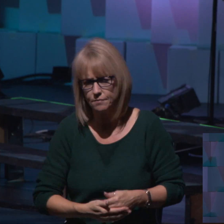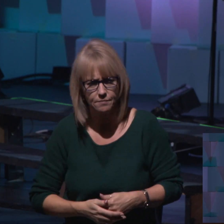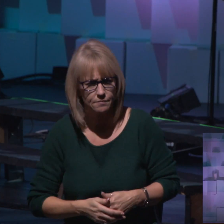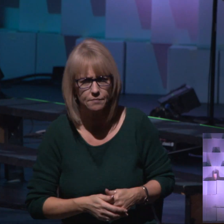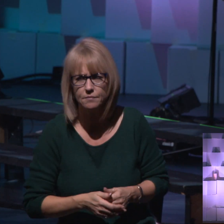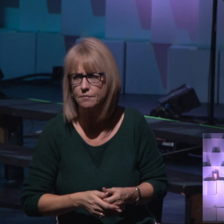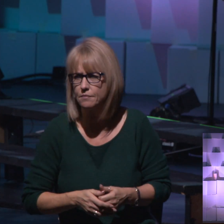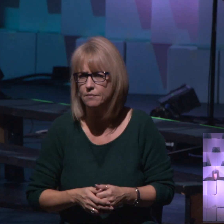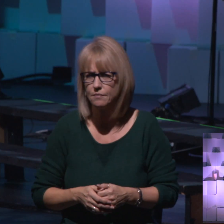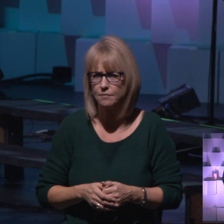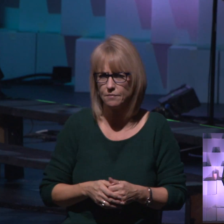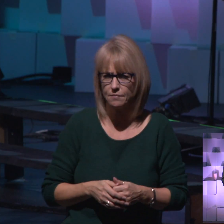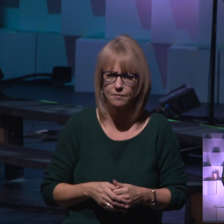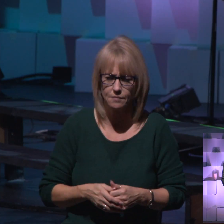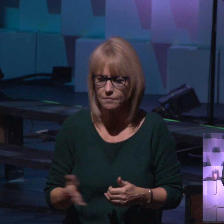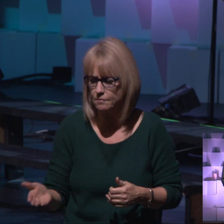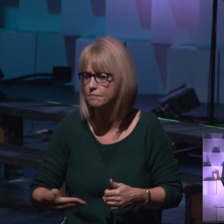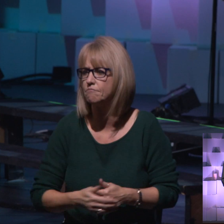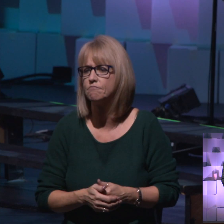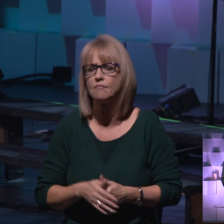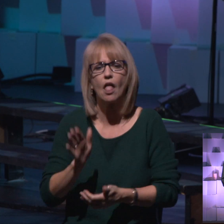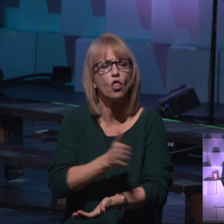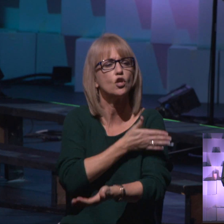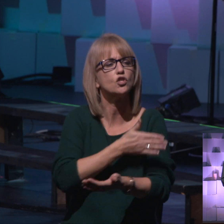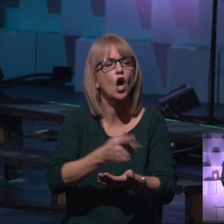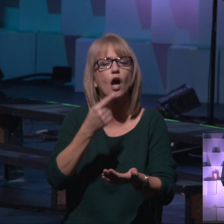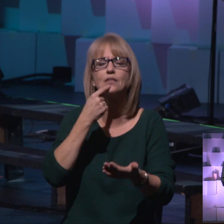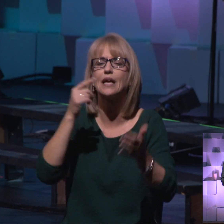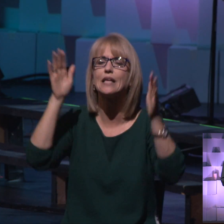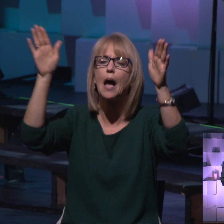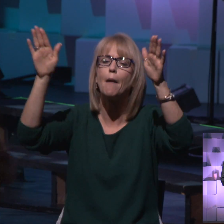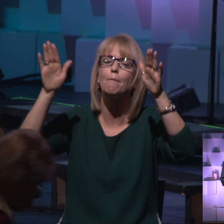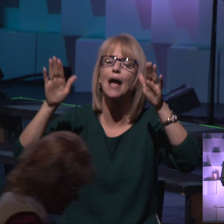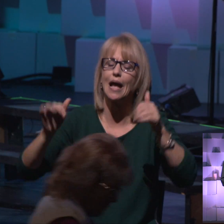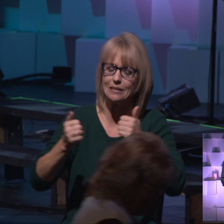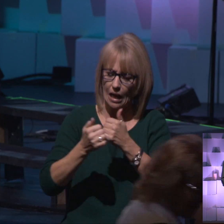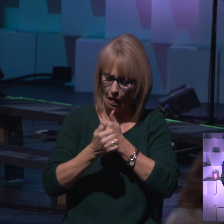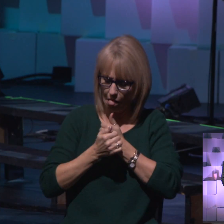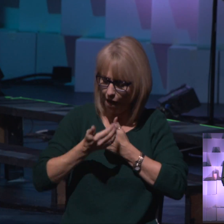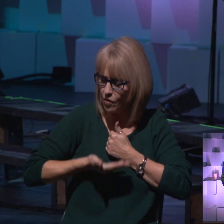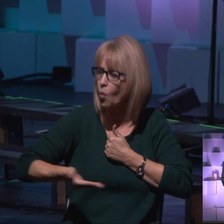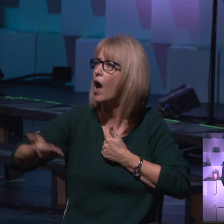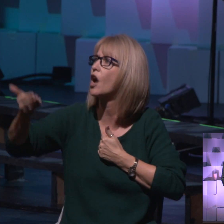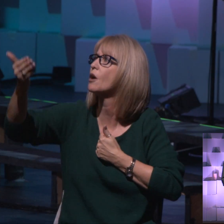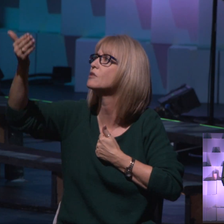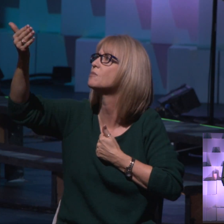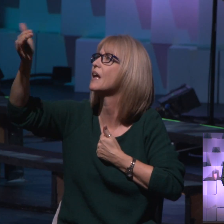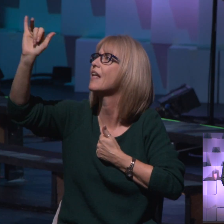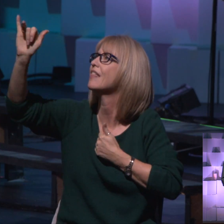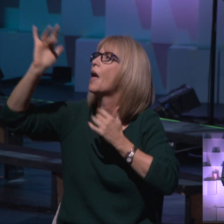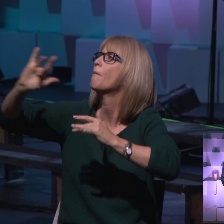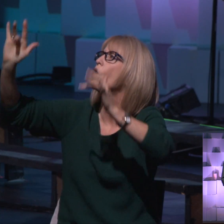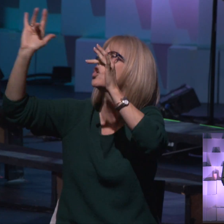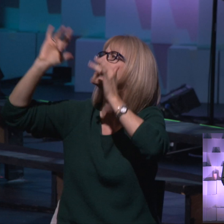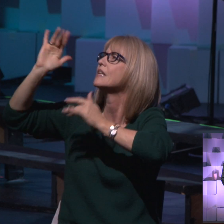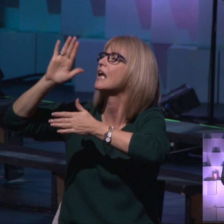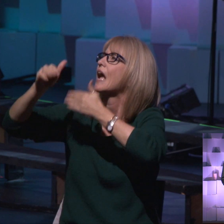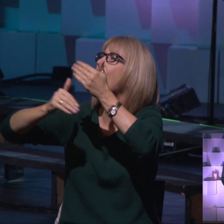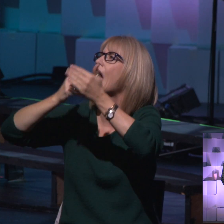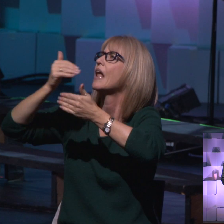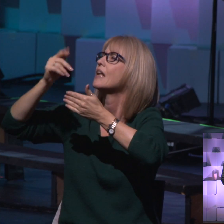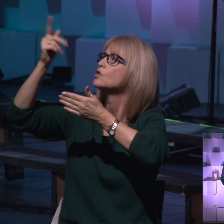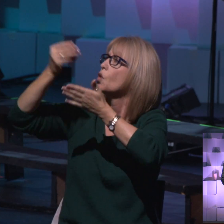part of this, it says, amazing love that welcomes me, the kindness and mercy that was bought with blood.